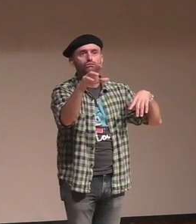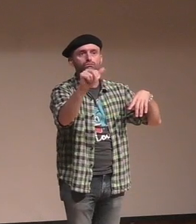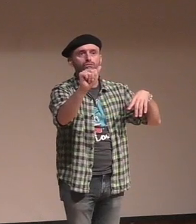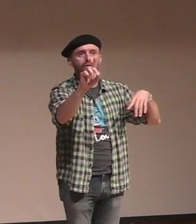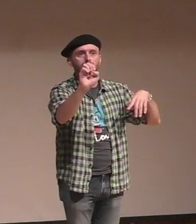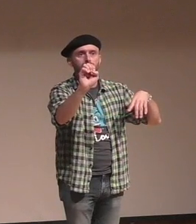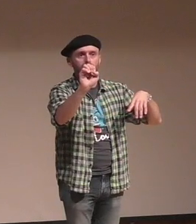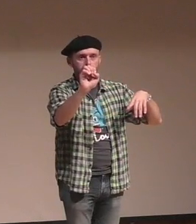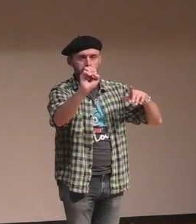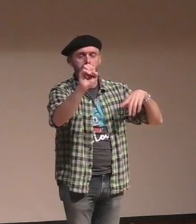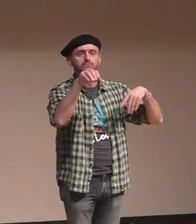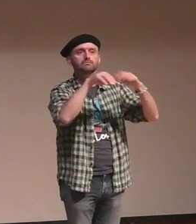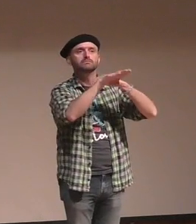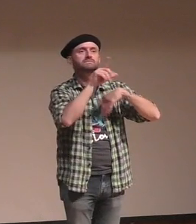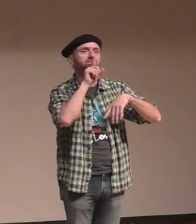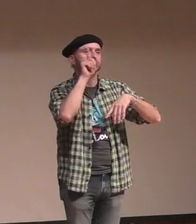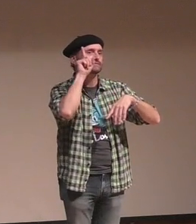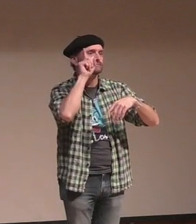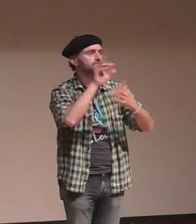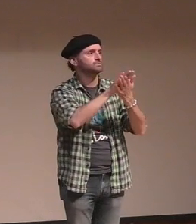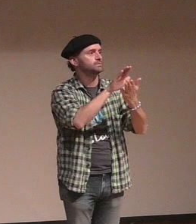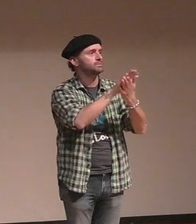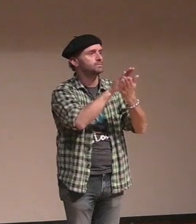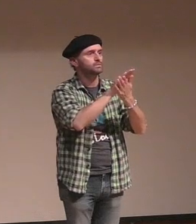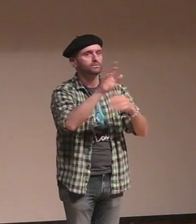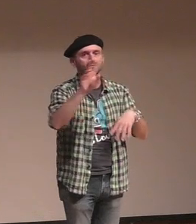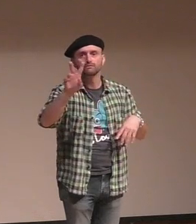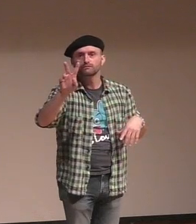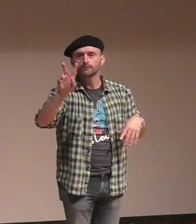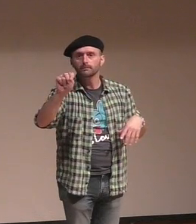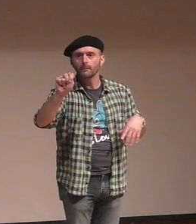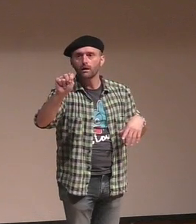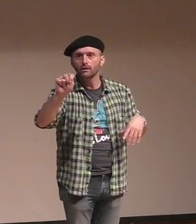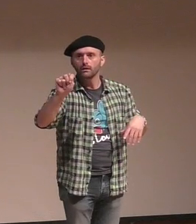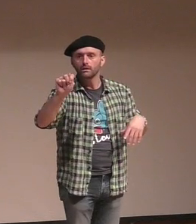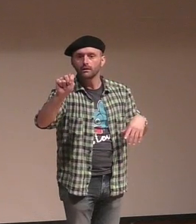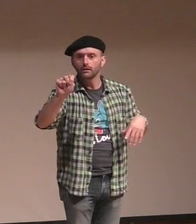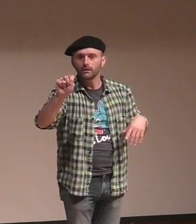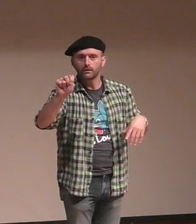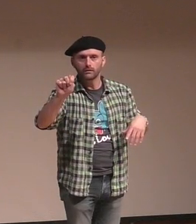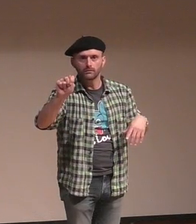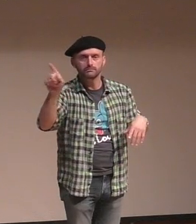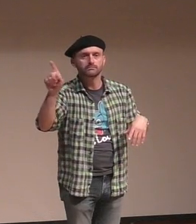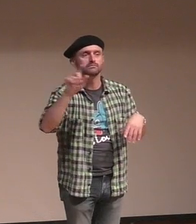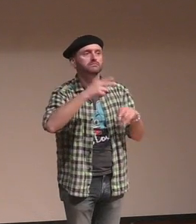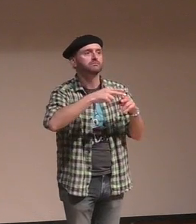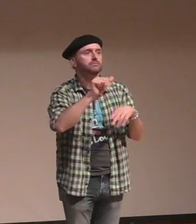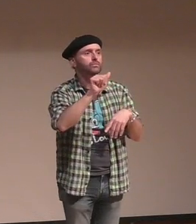I got into the 4th grade. And then I went to a deaf school in Vermont.